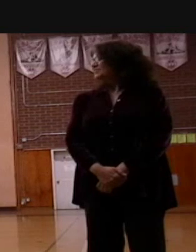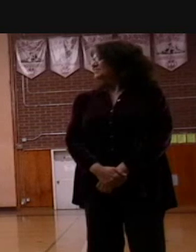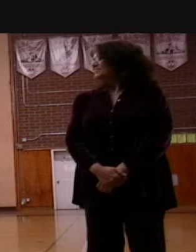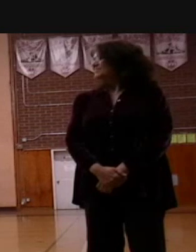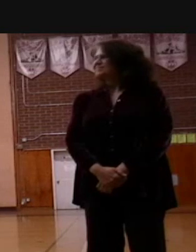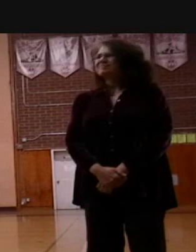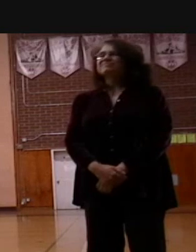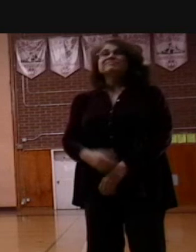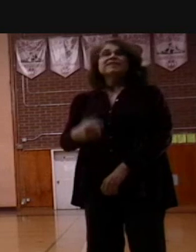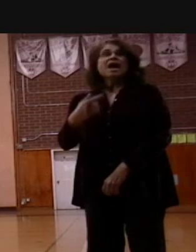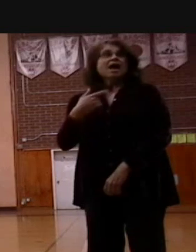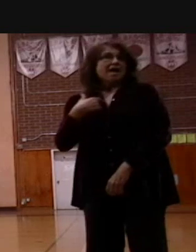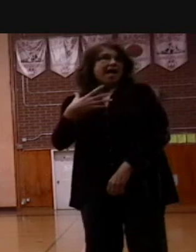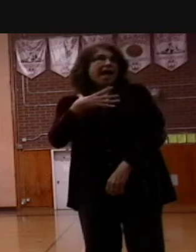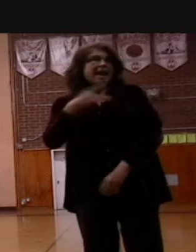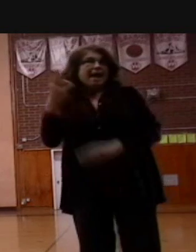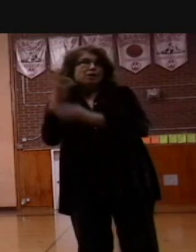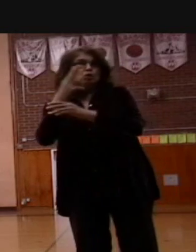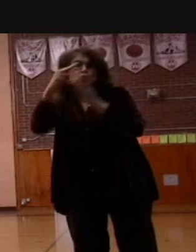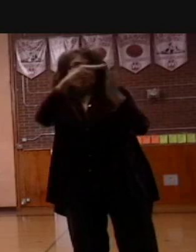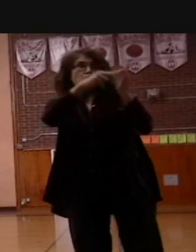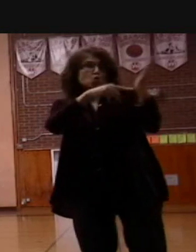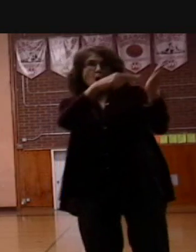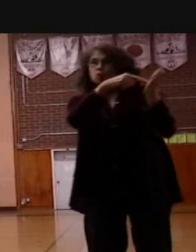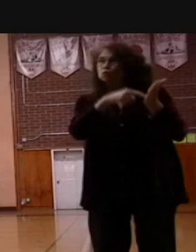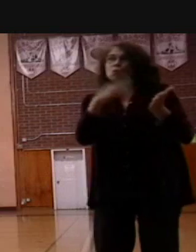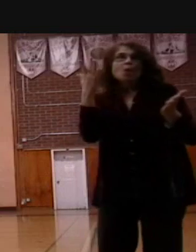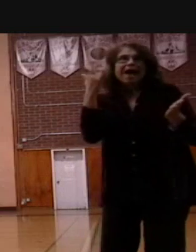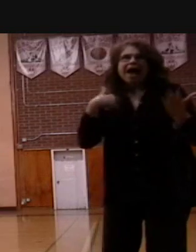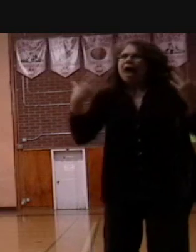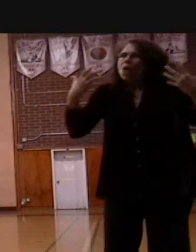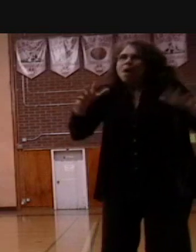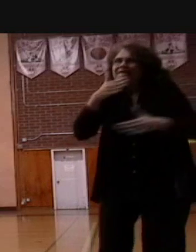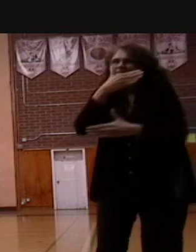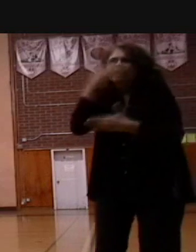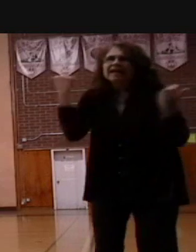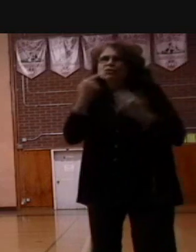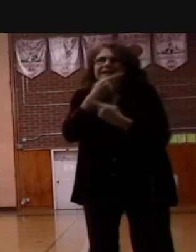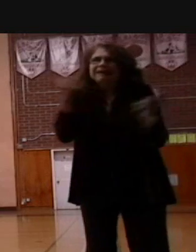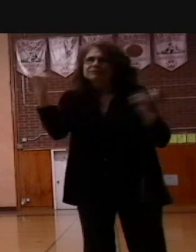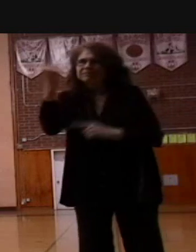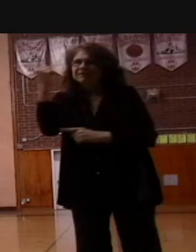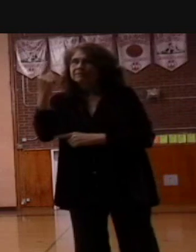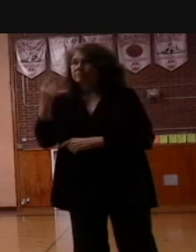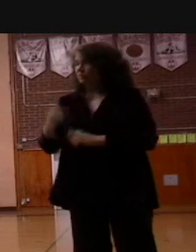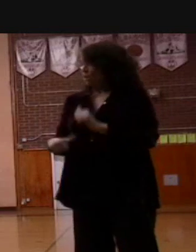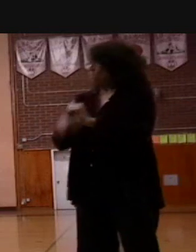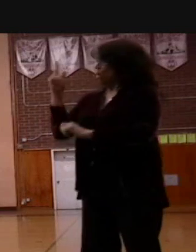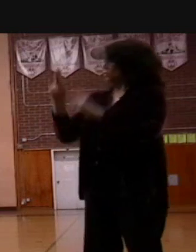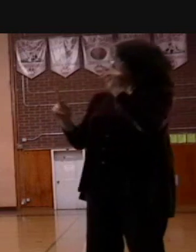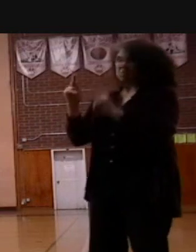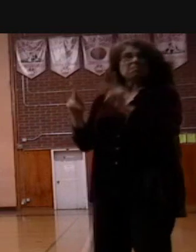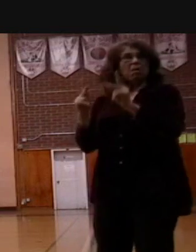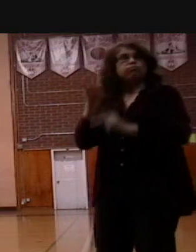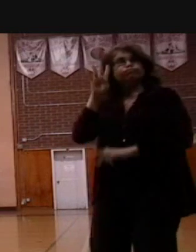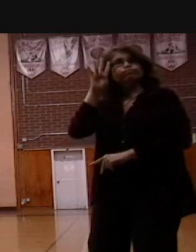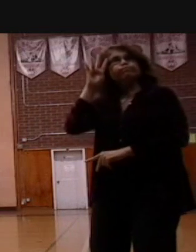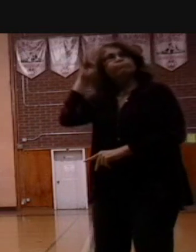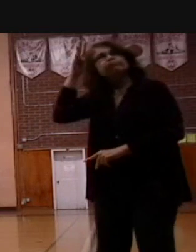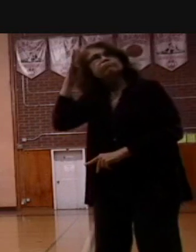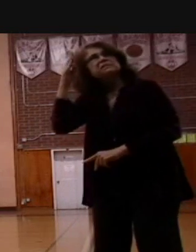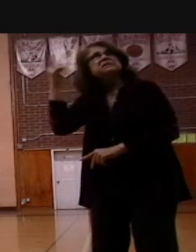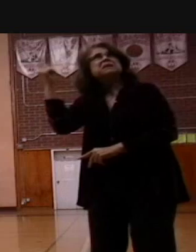I like to use notes so I don't forget anything. Most people at one time or another have come up with something and are usually